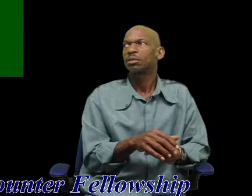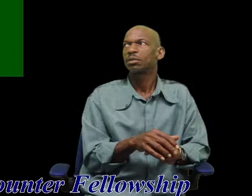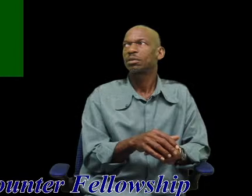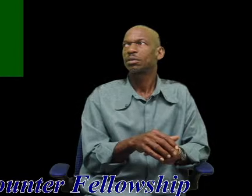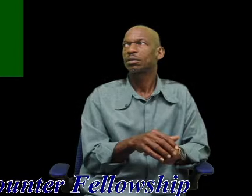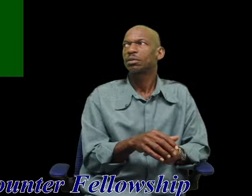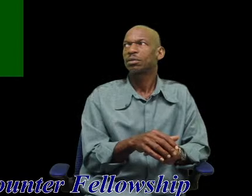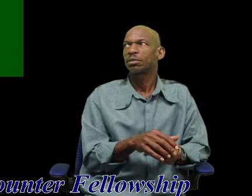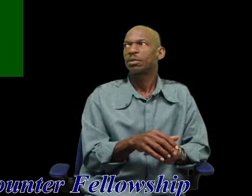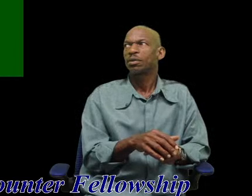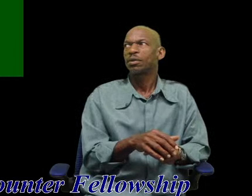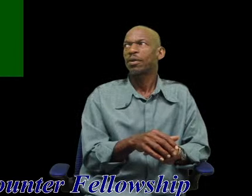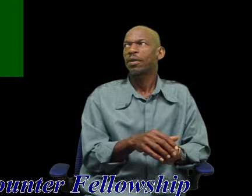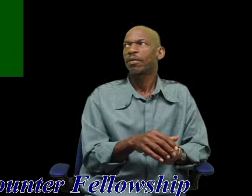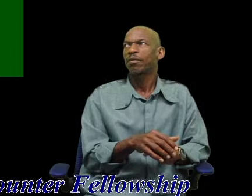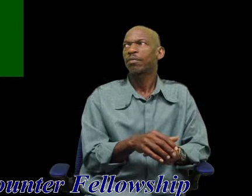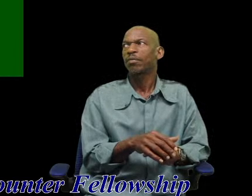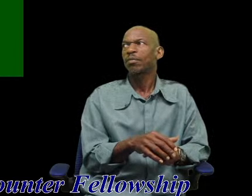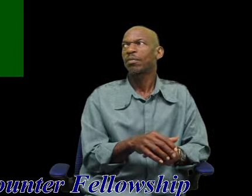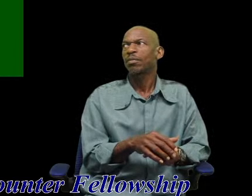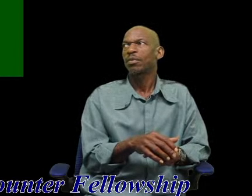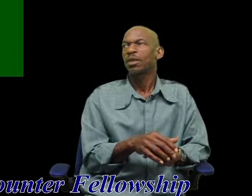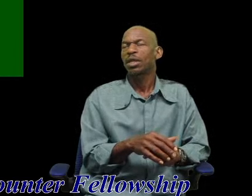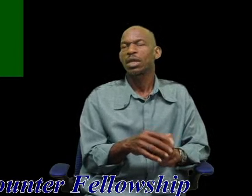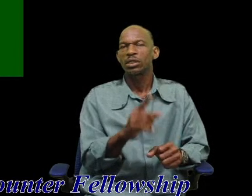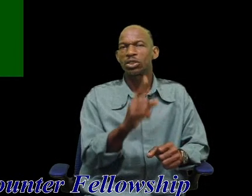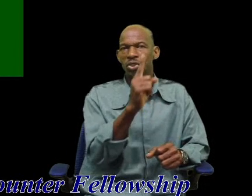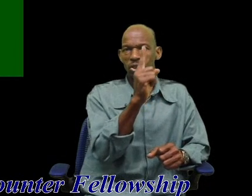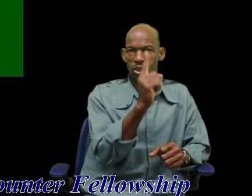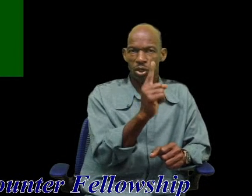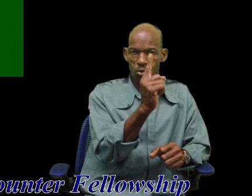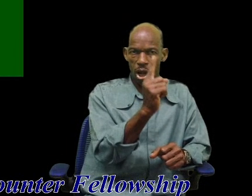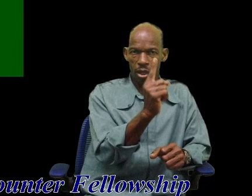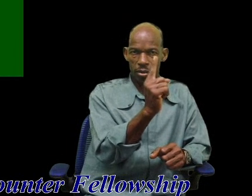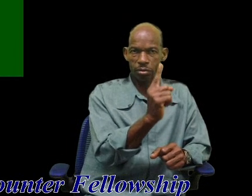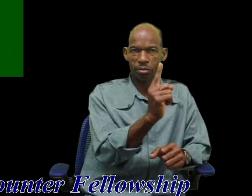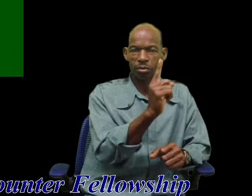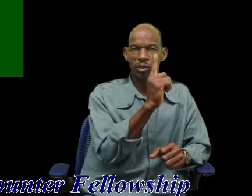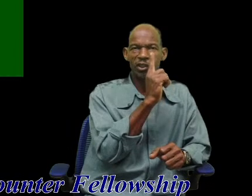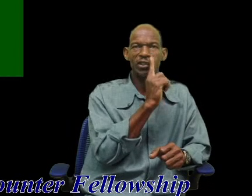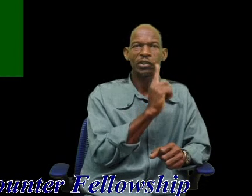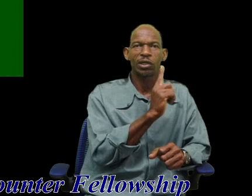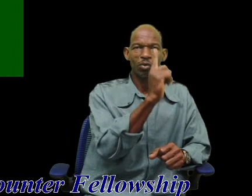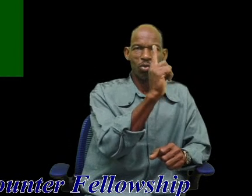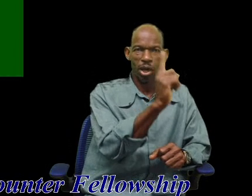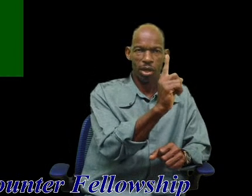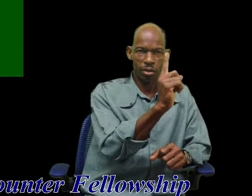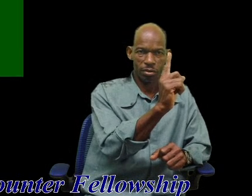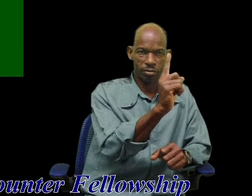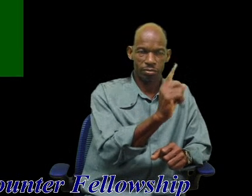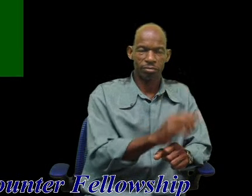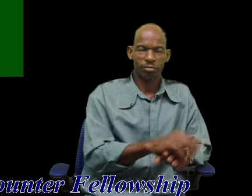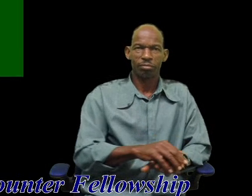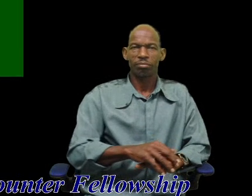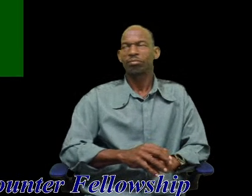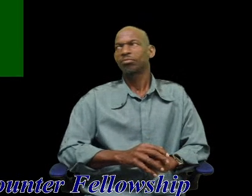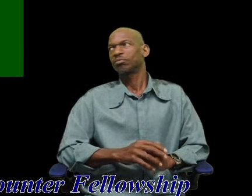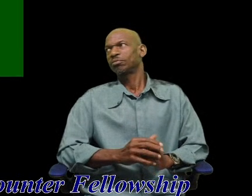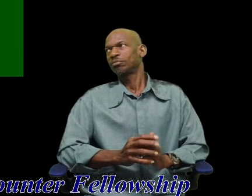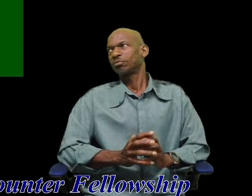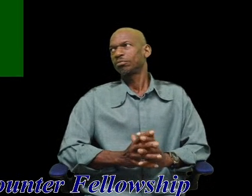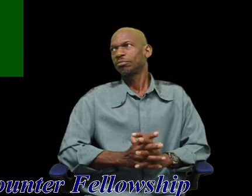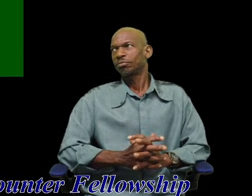One, singular. So all the owners are singular. All of